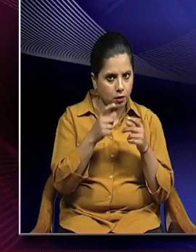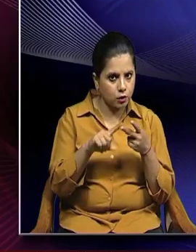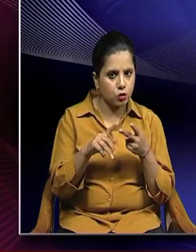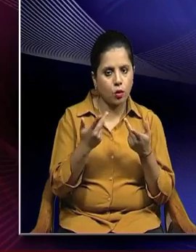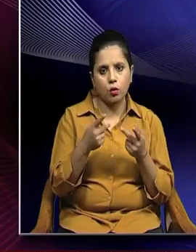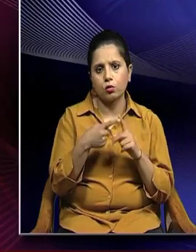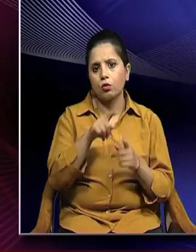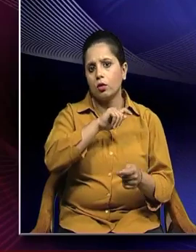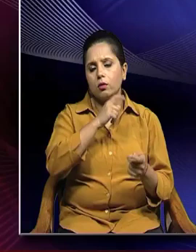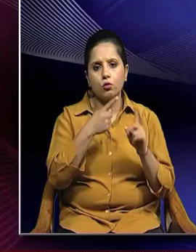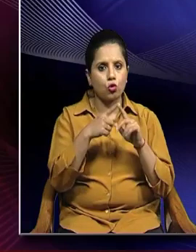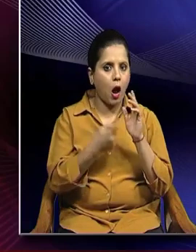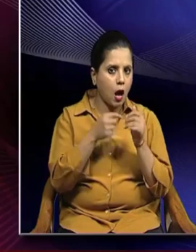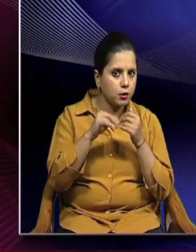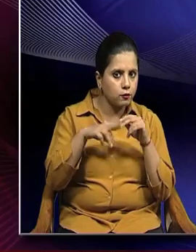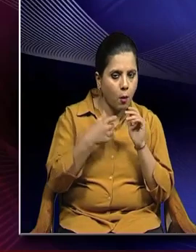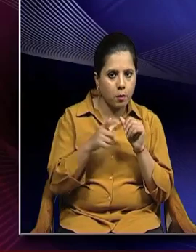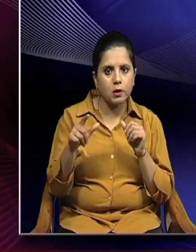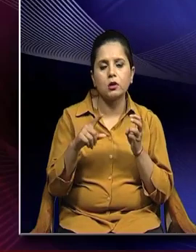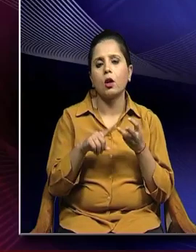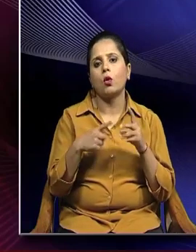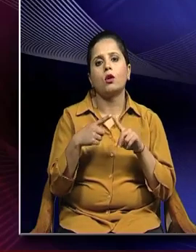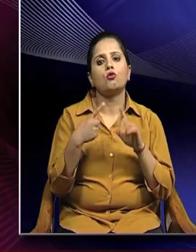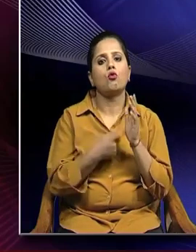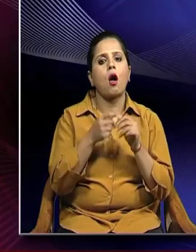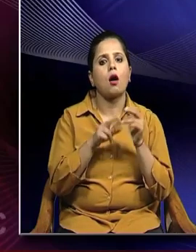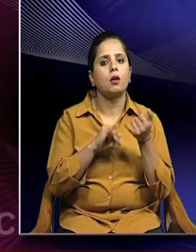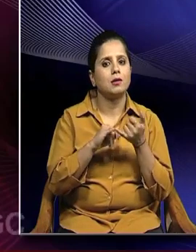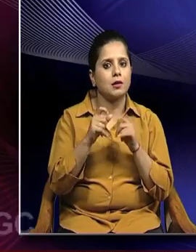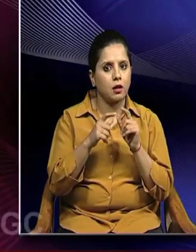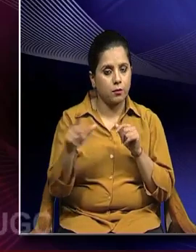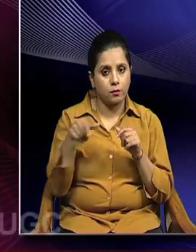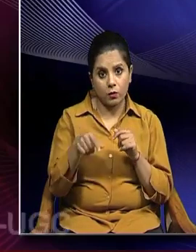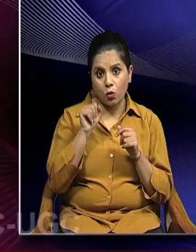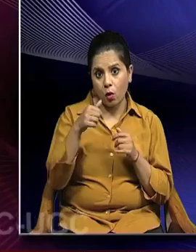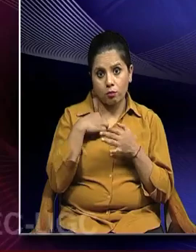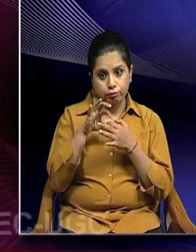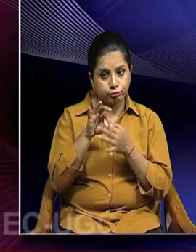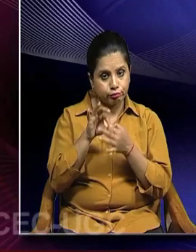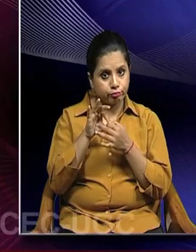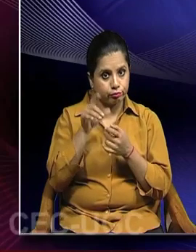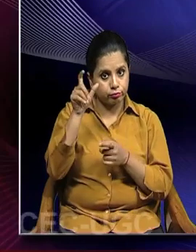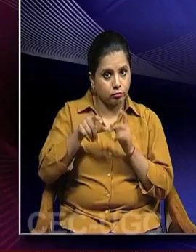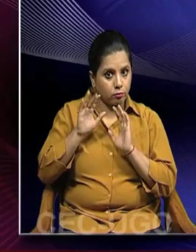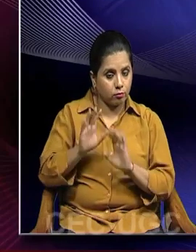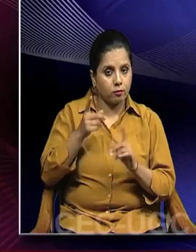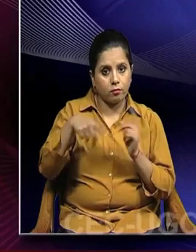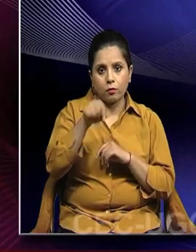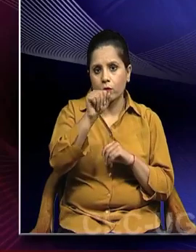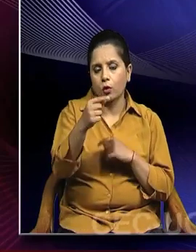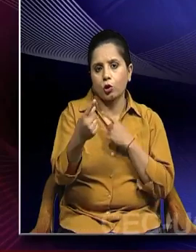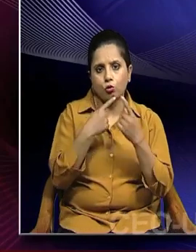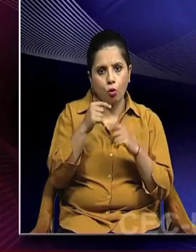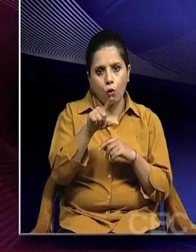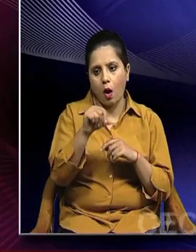in nature or transcendental in nature in terms of your interpersonal interactions, the way you talk to